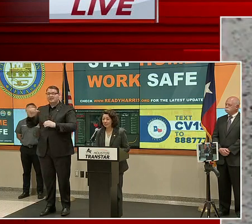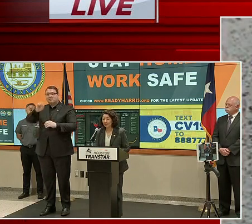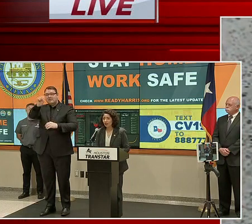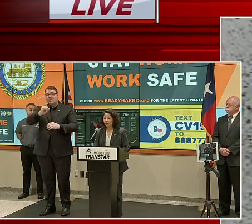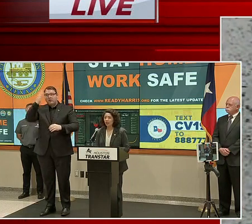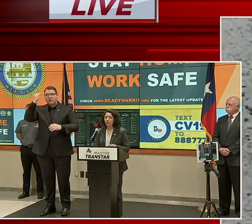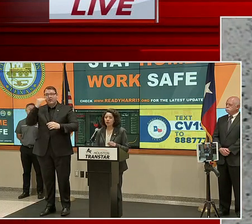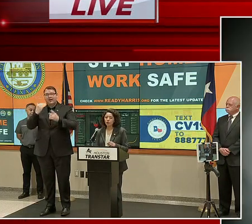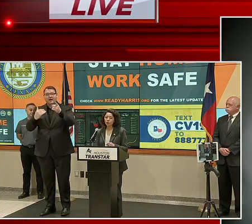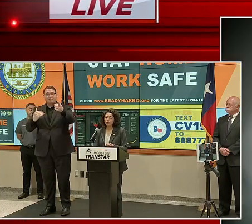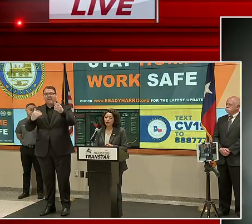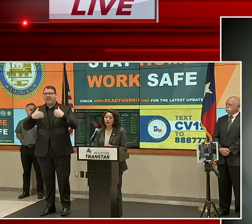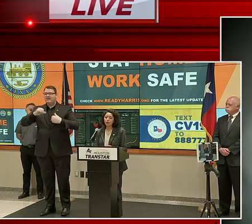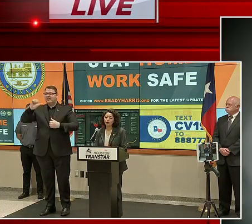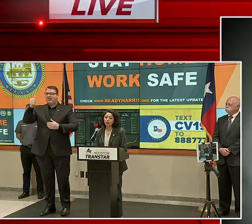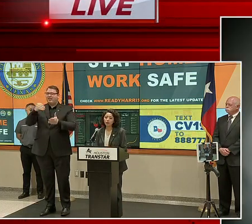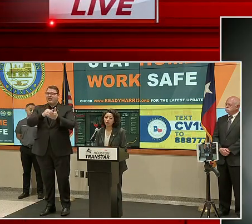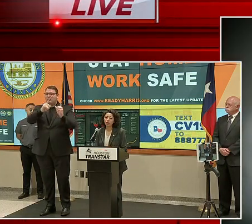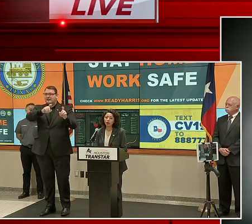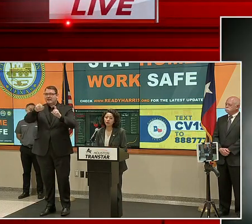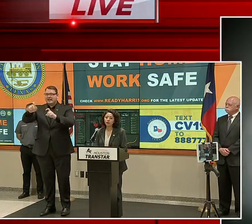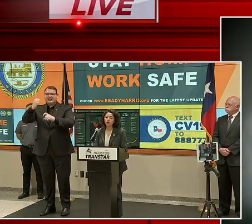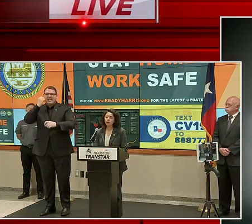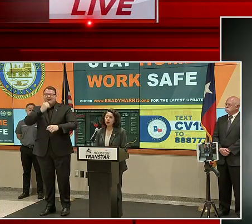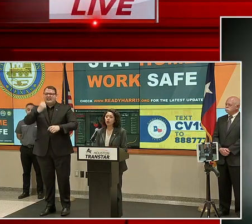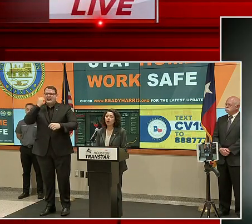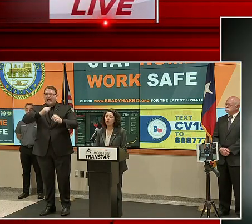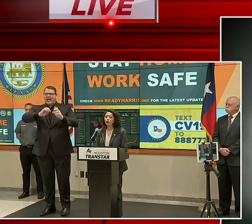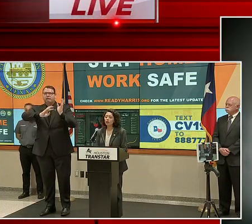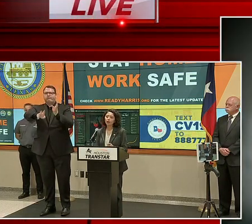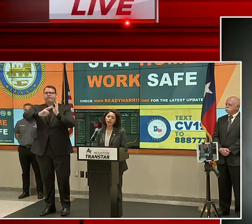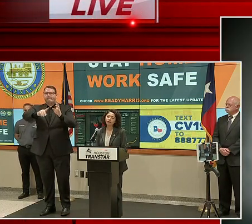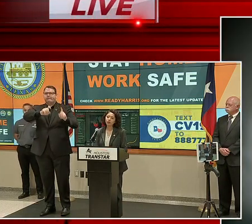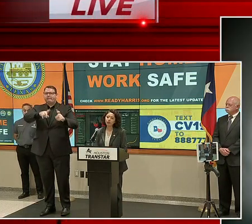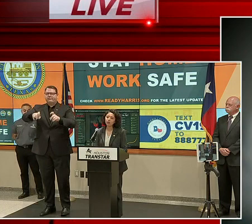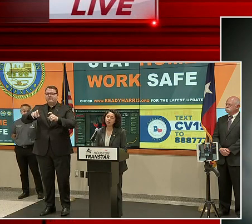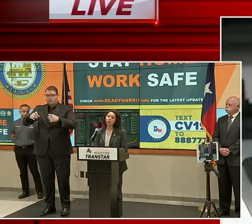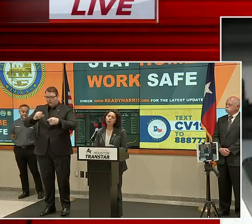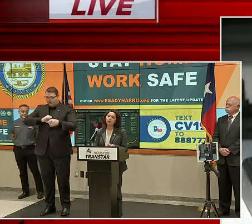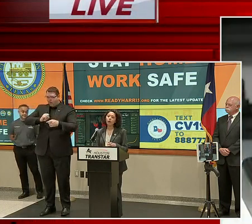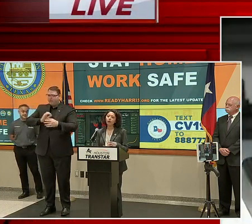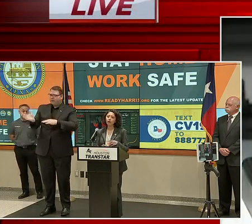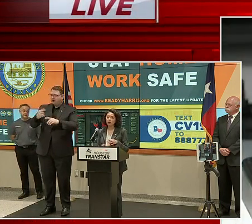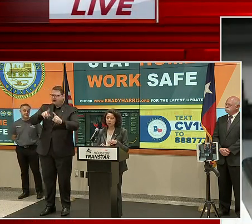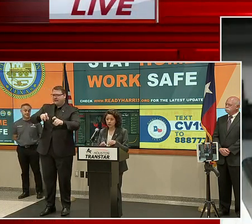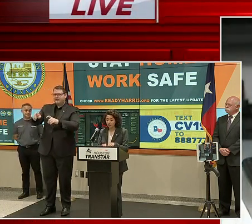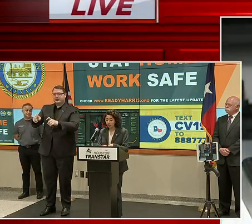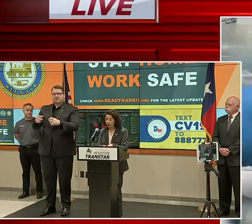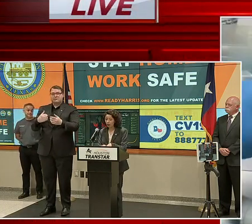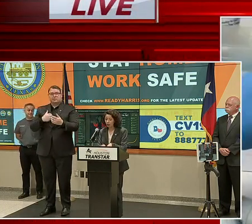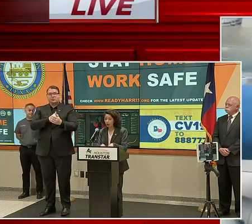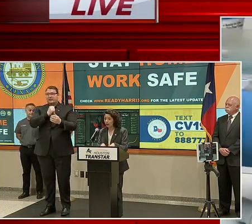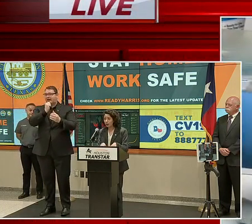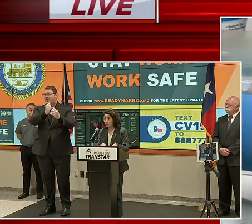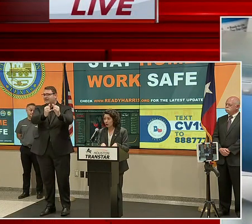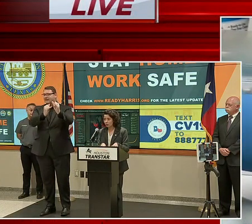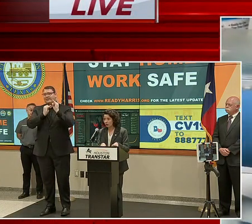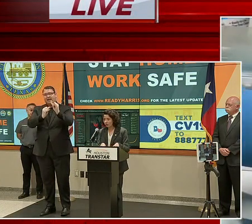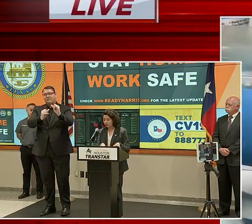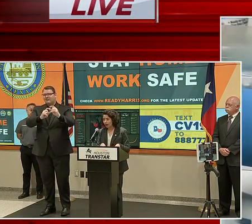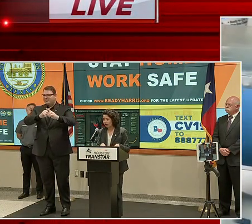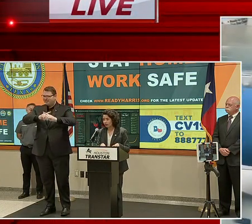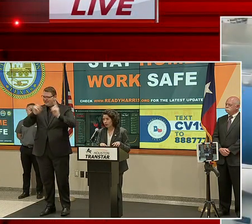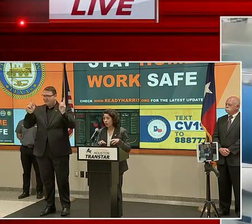day and ensure that everybody who has but a cough gets tested, and that way they are very carefully mapping